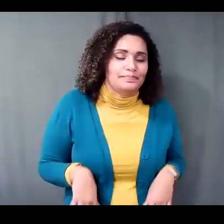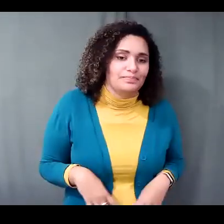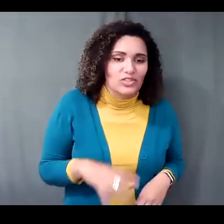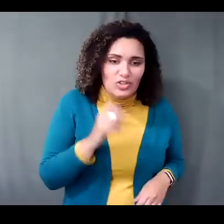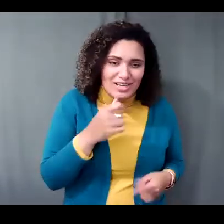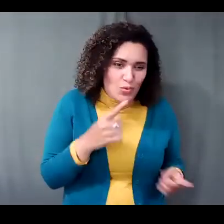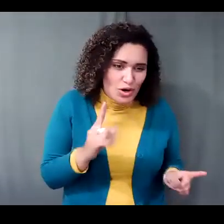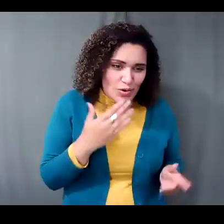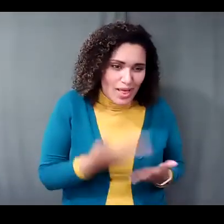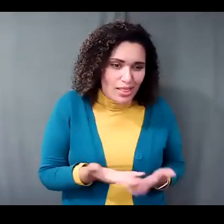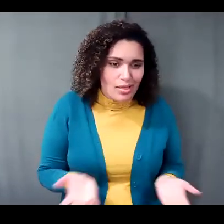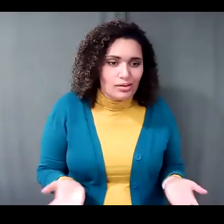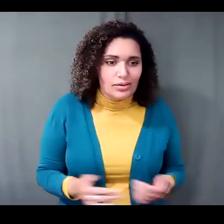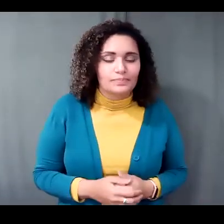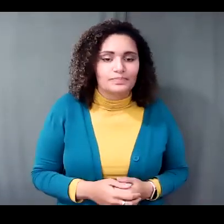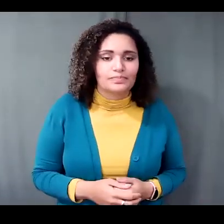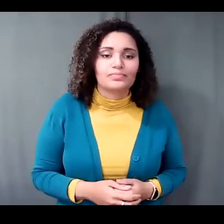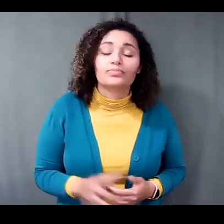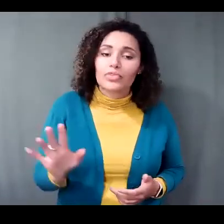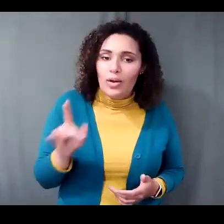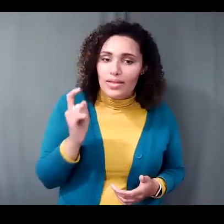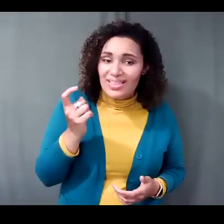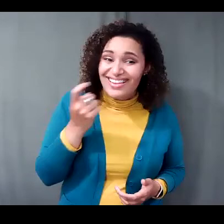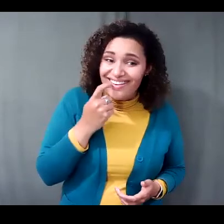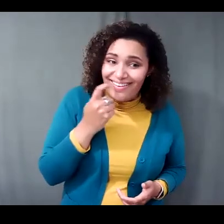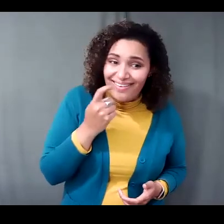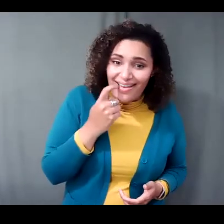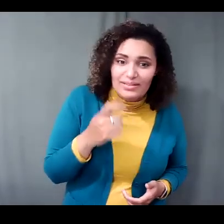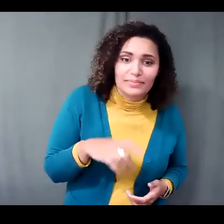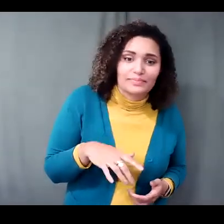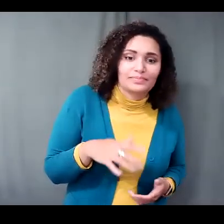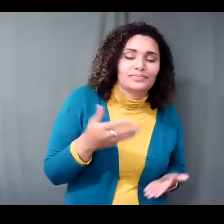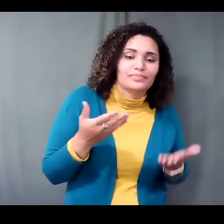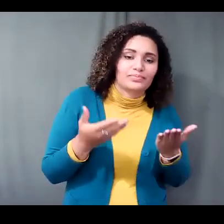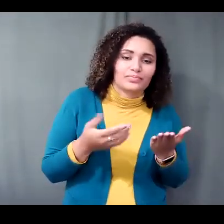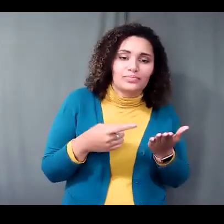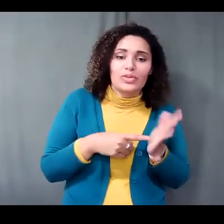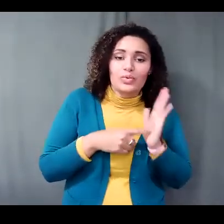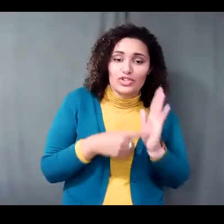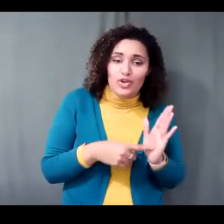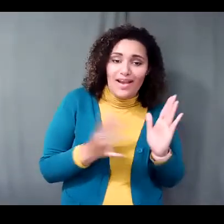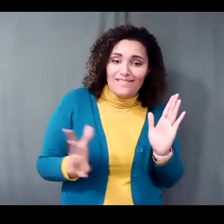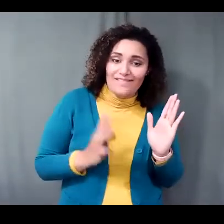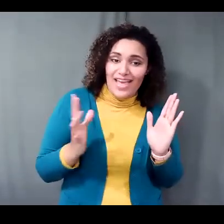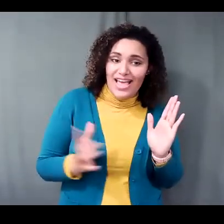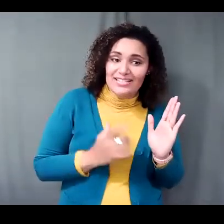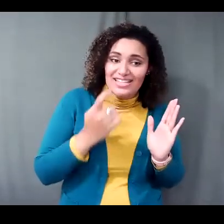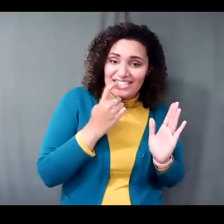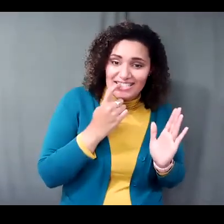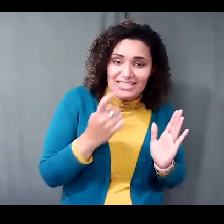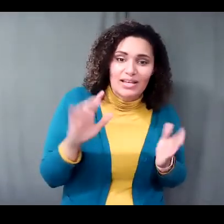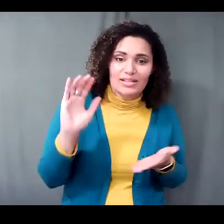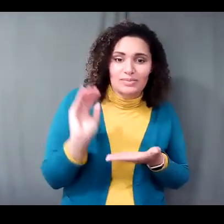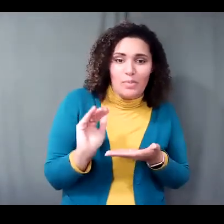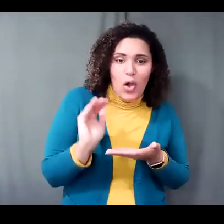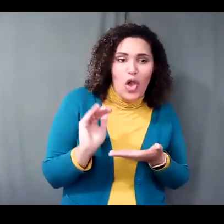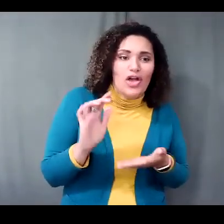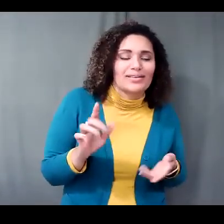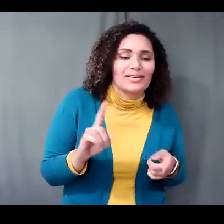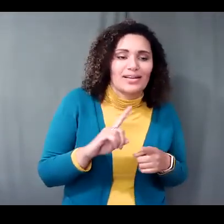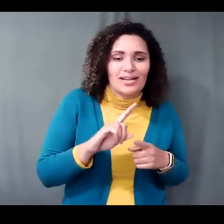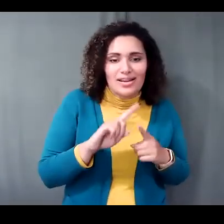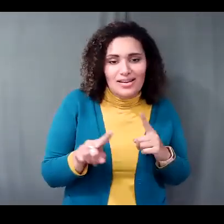We store it very differently than this. So so there was a question in the glass. Go ahead. Before we get to that, one other question. We have, if